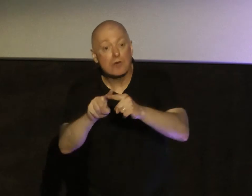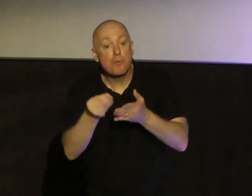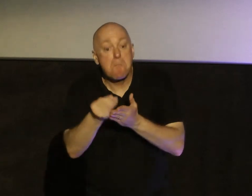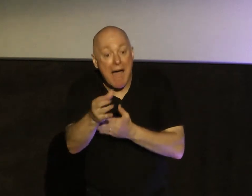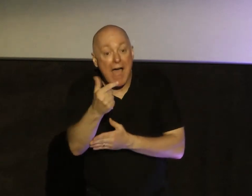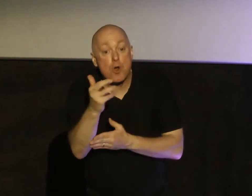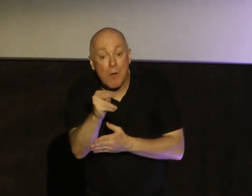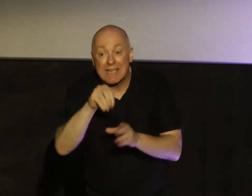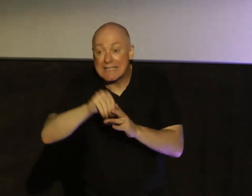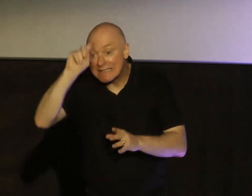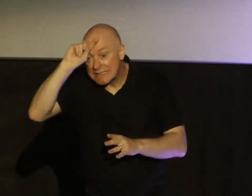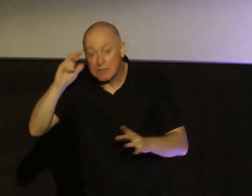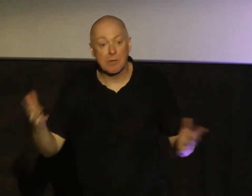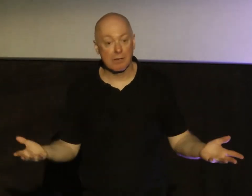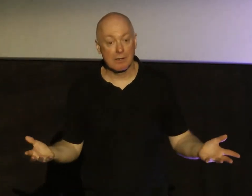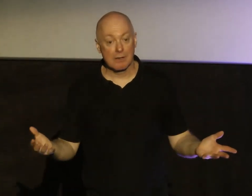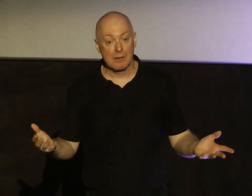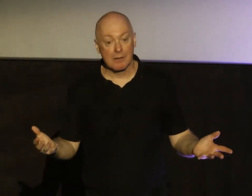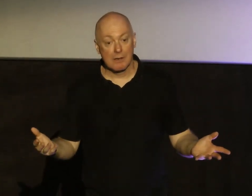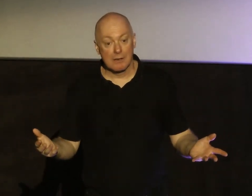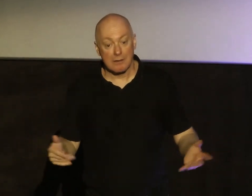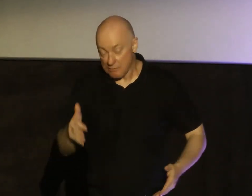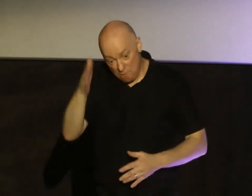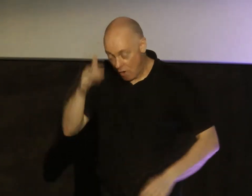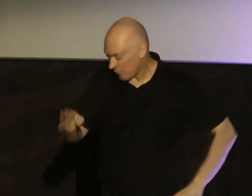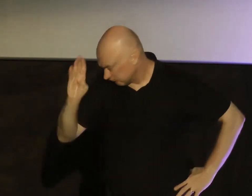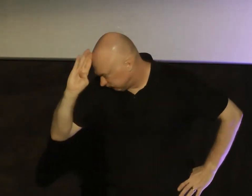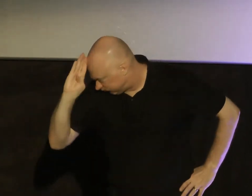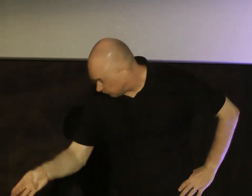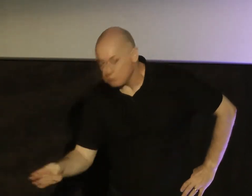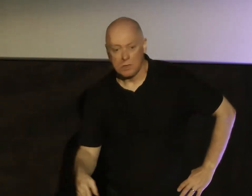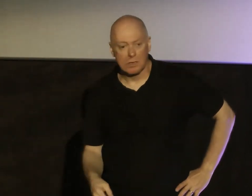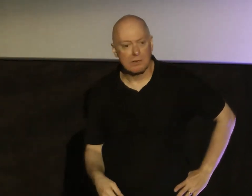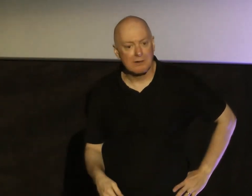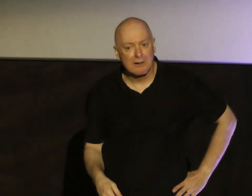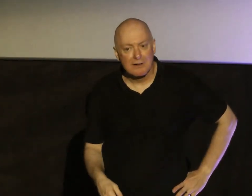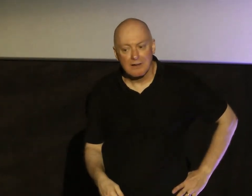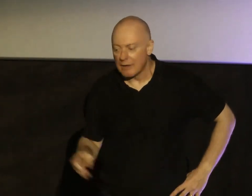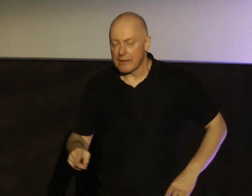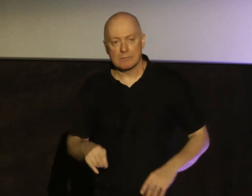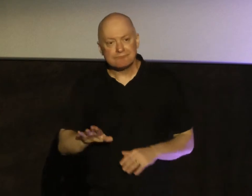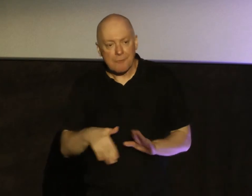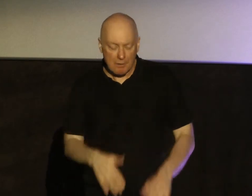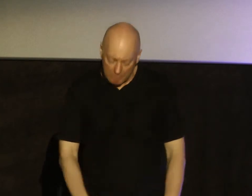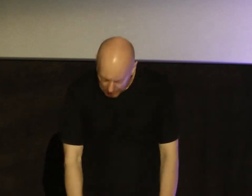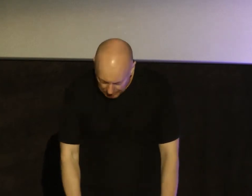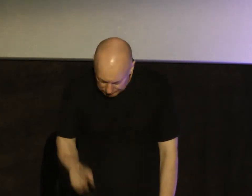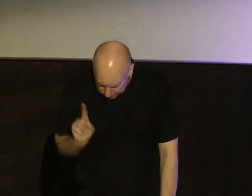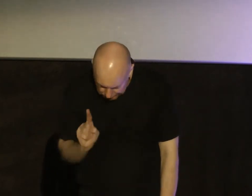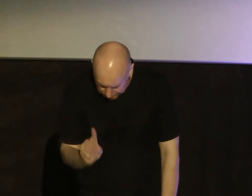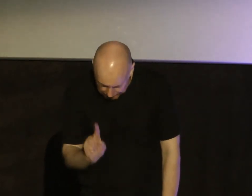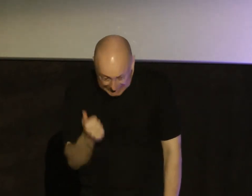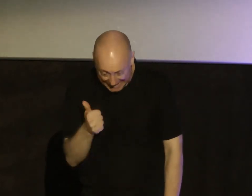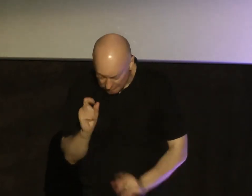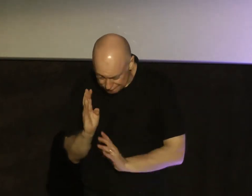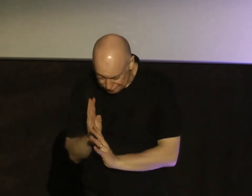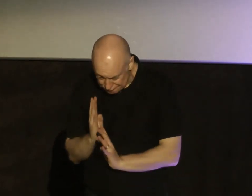in Egypt. In other words, they were put in their place. And you can picture the scene. They all walked out of the house with their heads down. Dad just told us what to